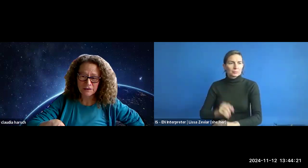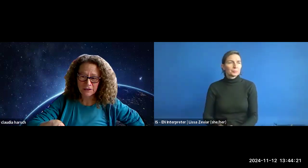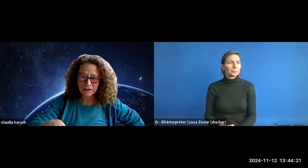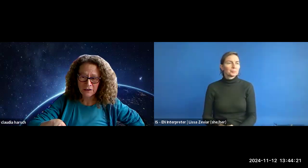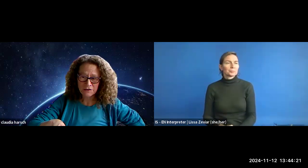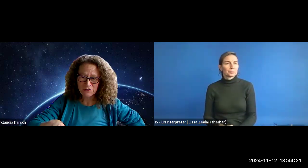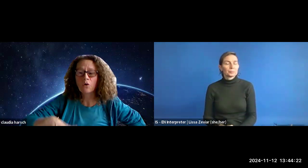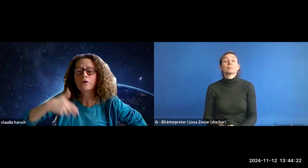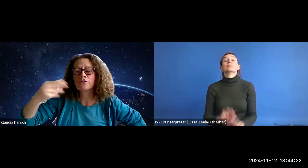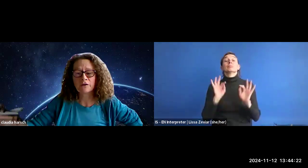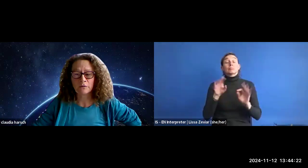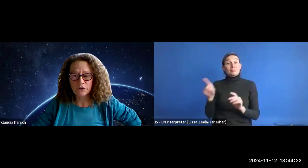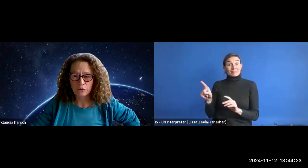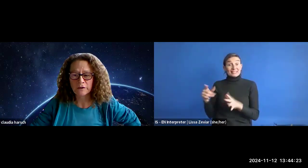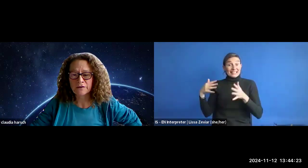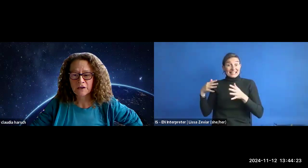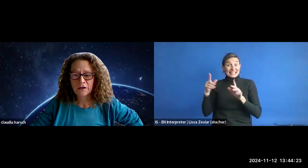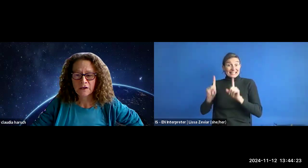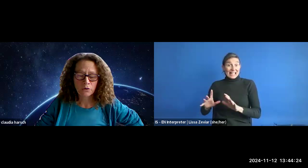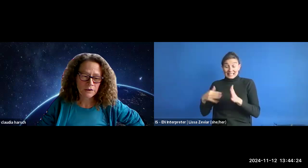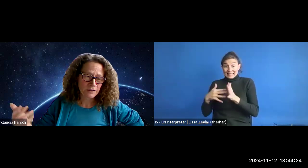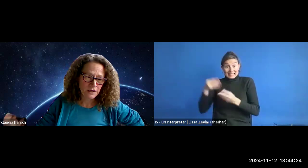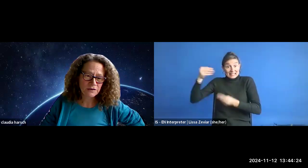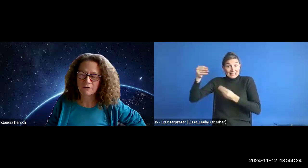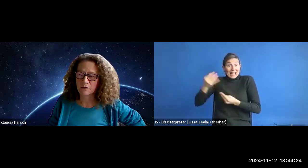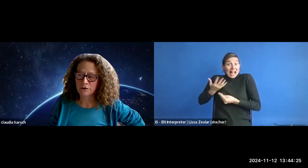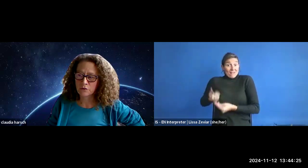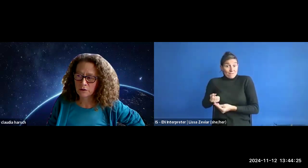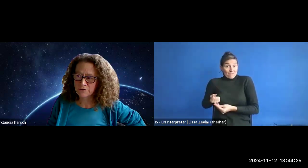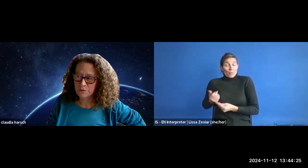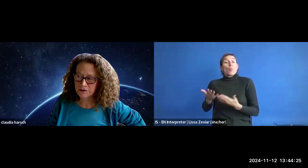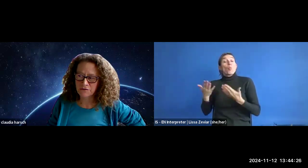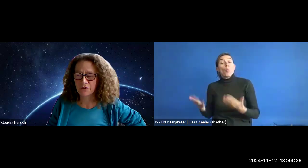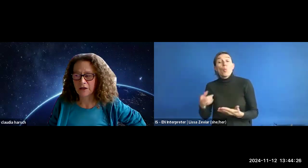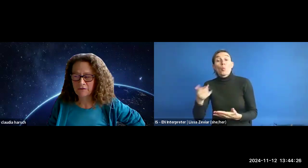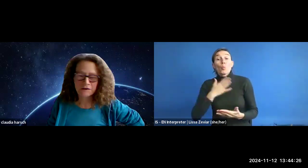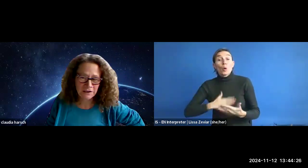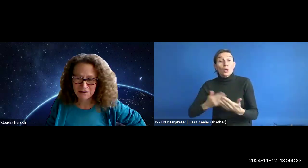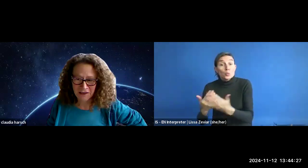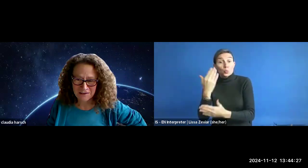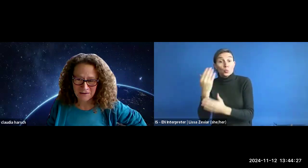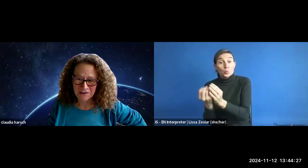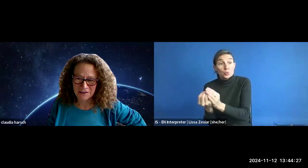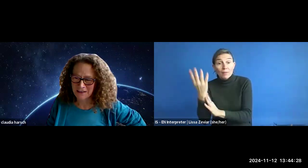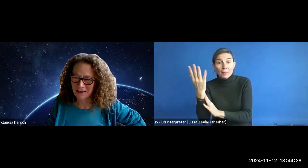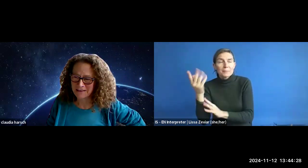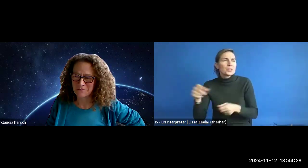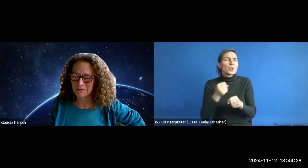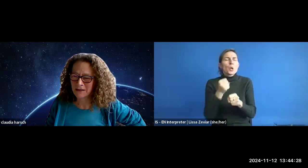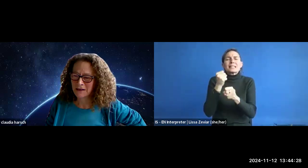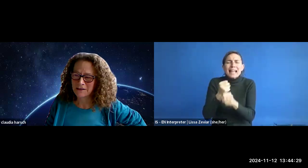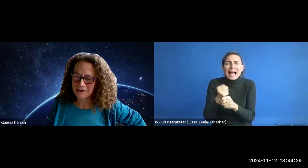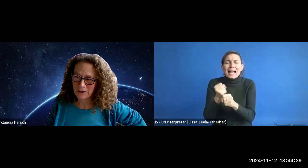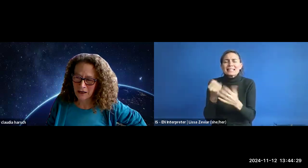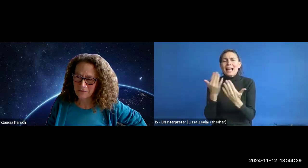already existing tests or you develop new ones, you as a test developer, you want to specify every single task, every single